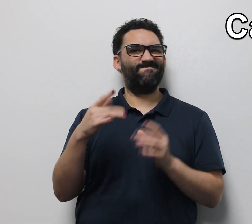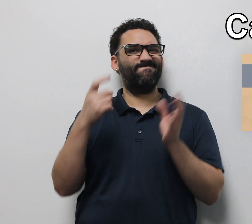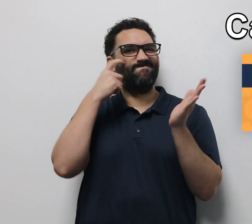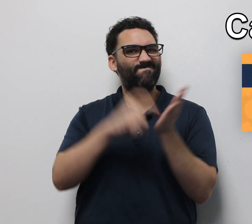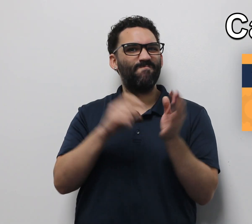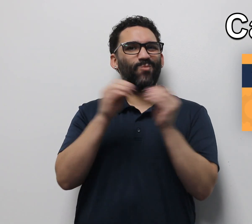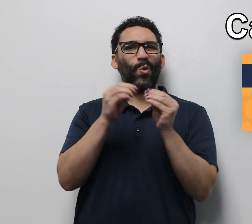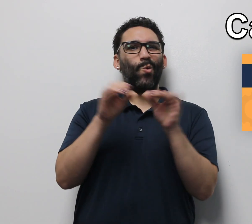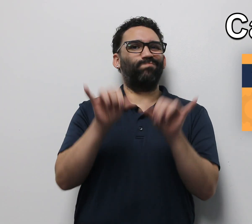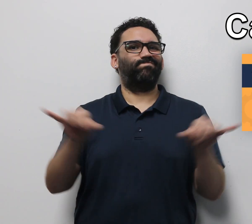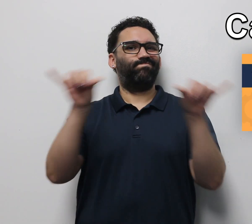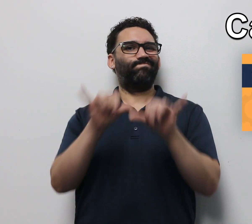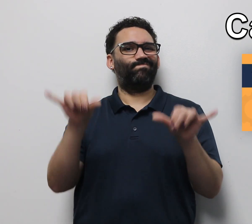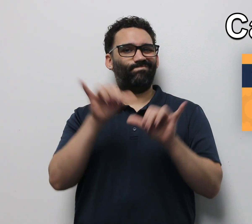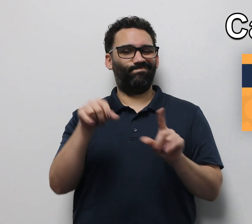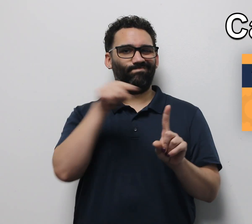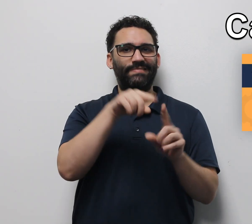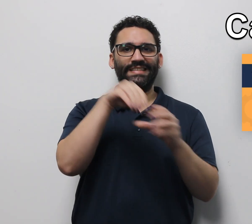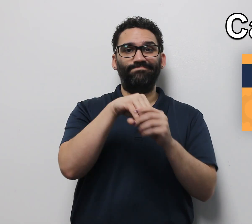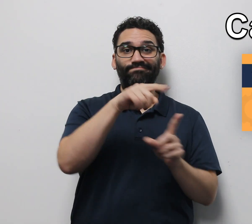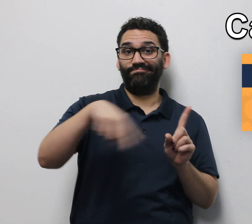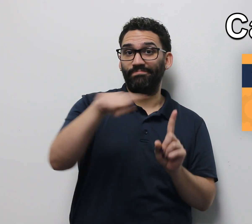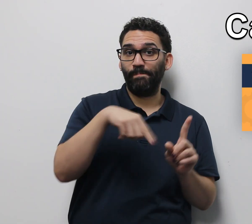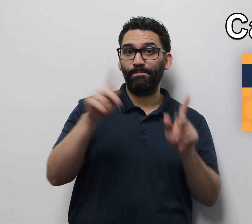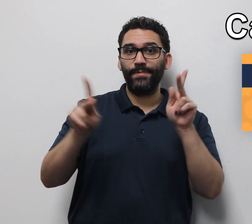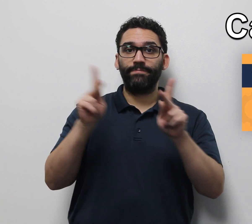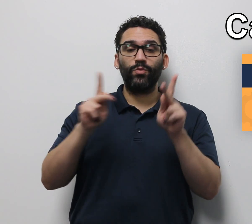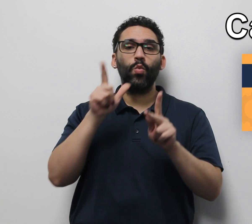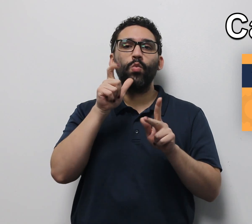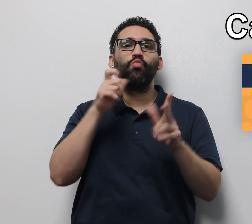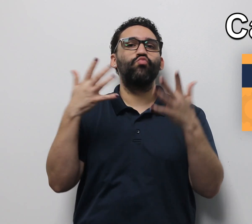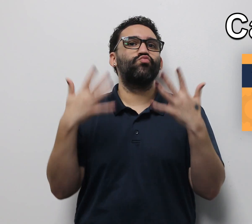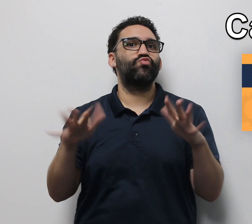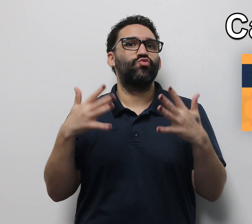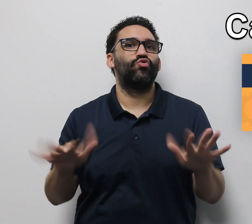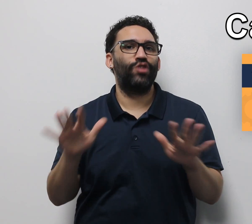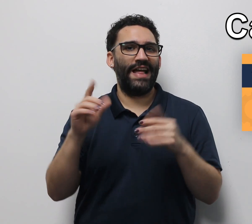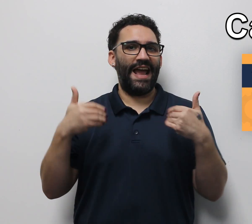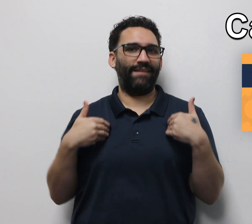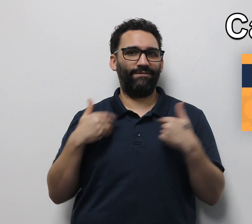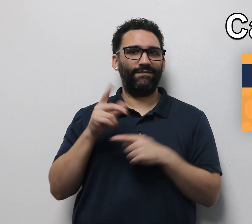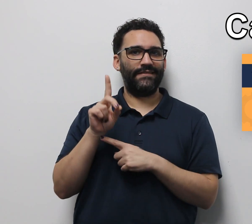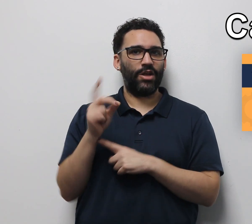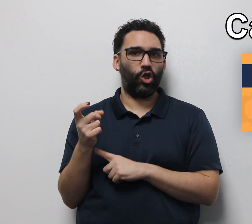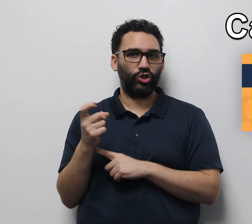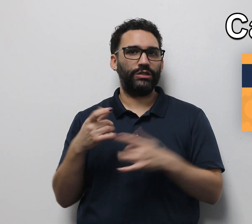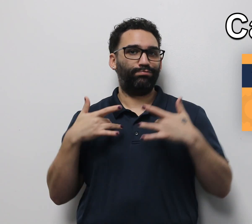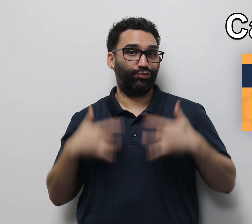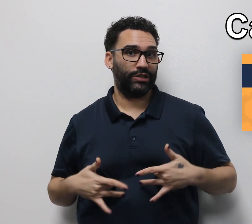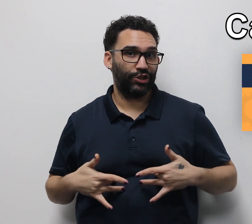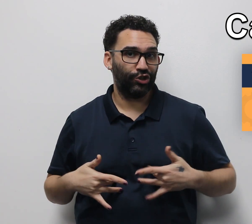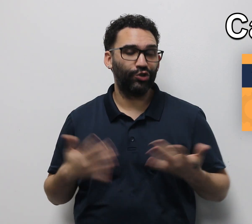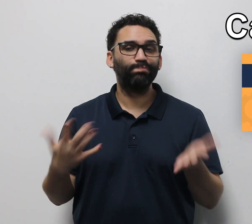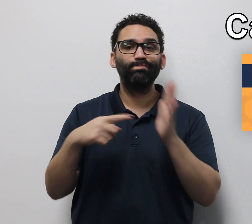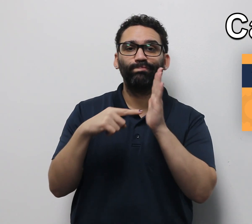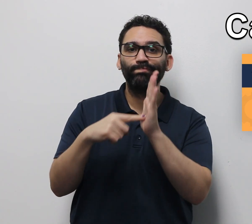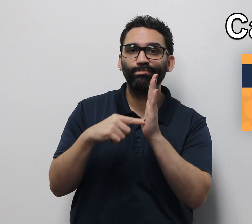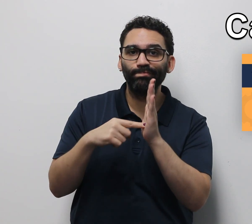SAD is typically more common in people who already have been diagnosed with depression or with